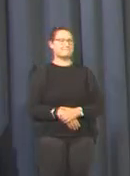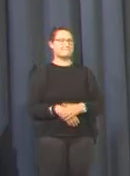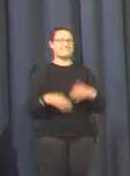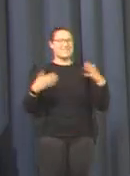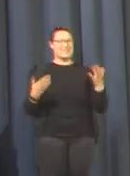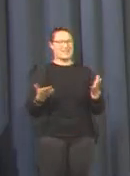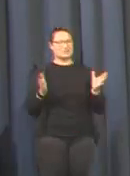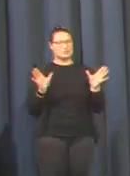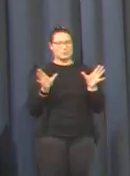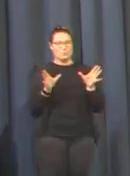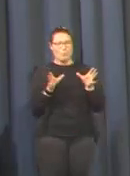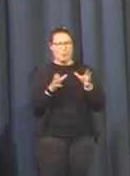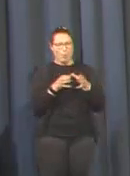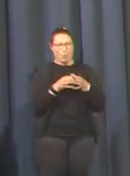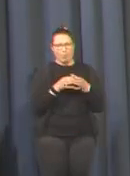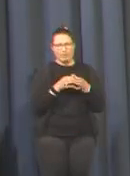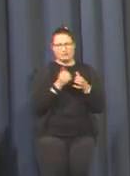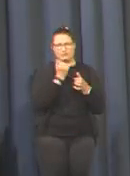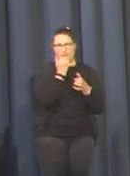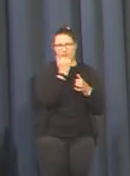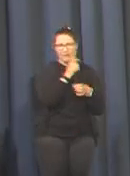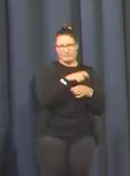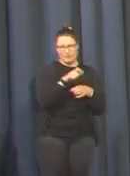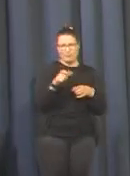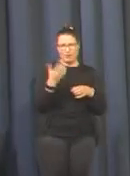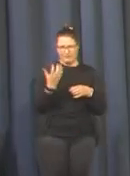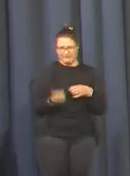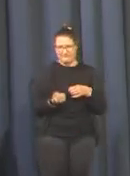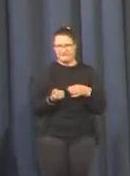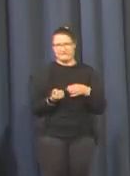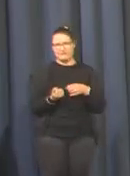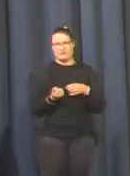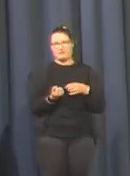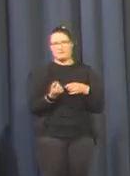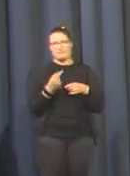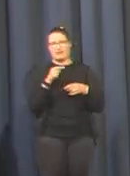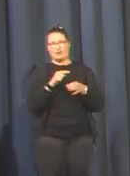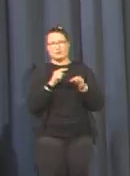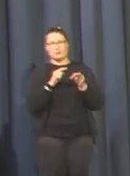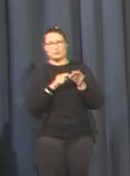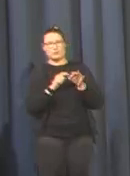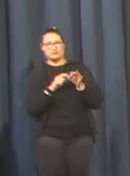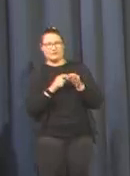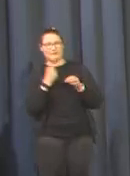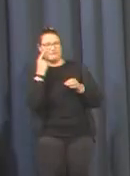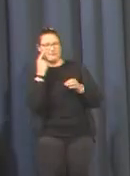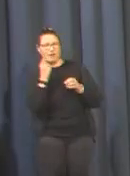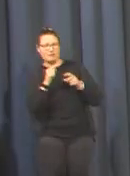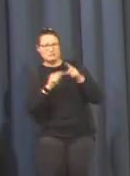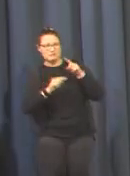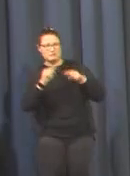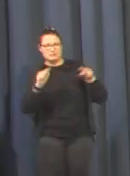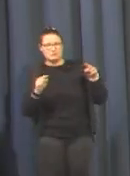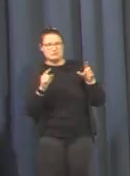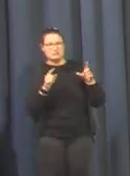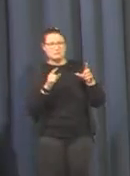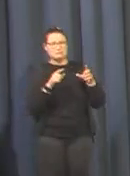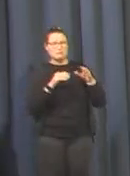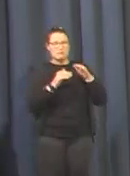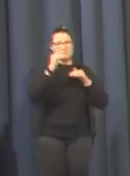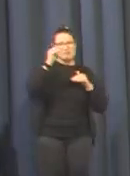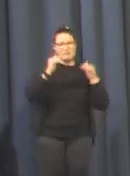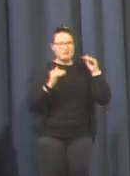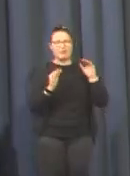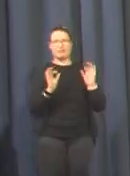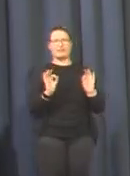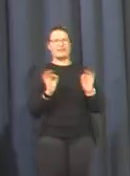people, but if there was an effect from that, our question couldn't draw that out. So we did look at it, did analyse it, but we couldn't find a